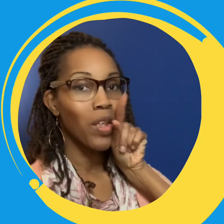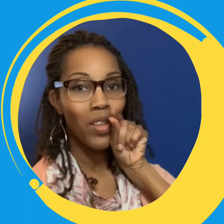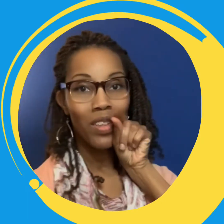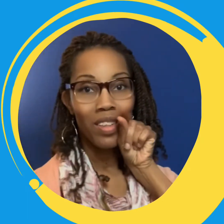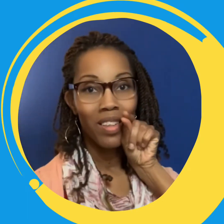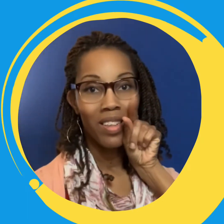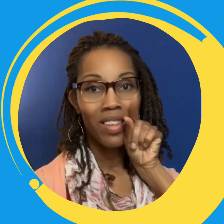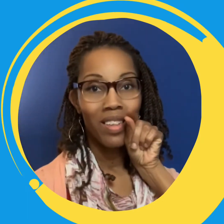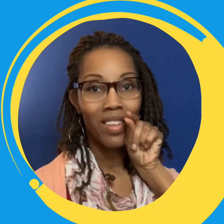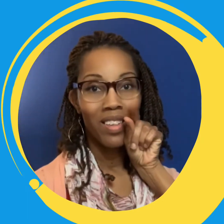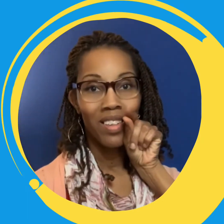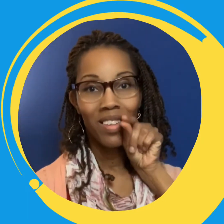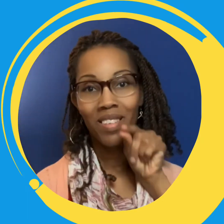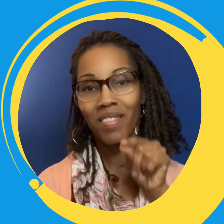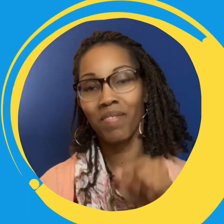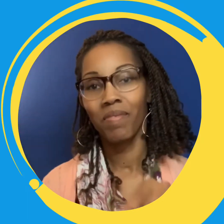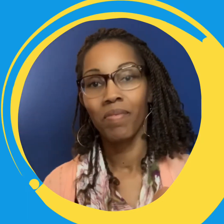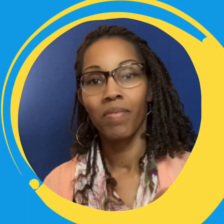Bird.